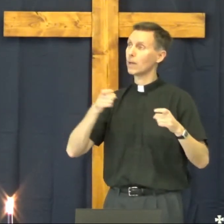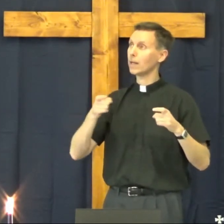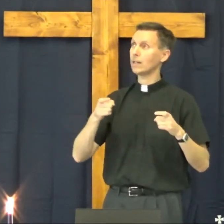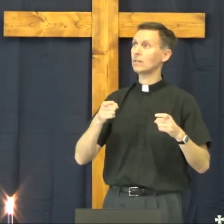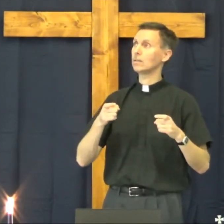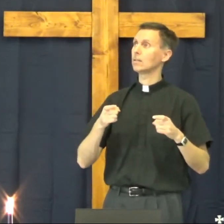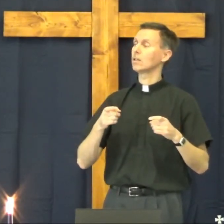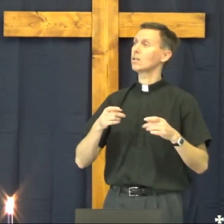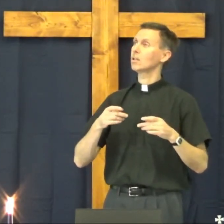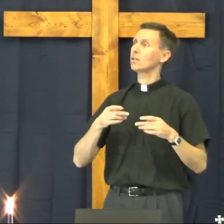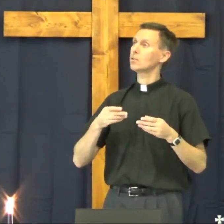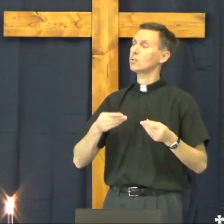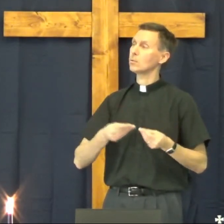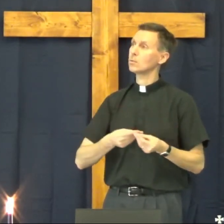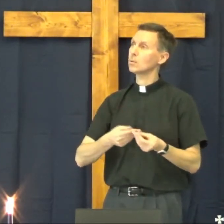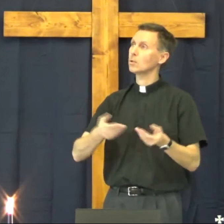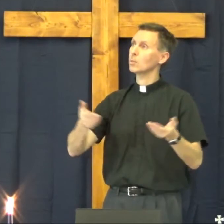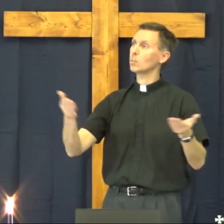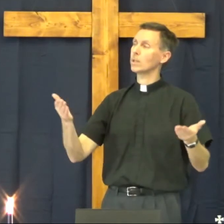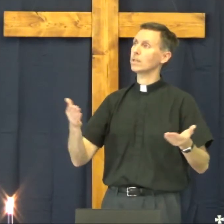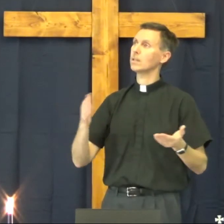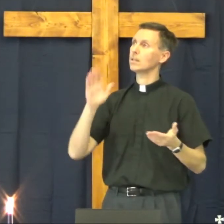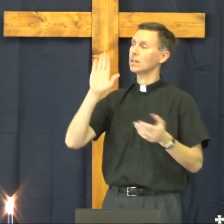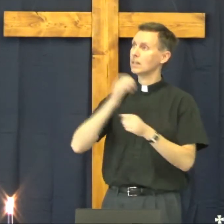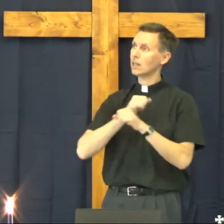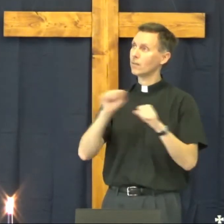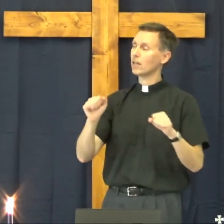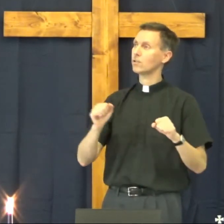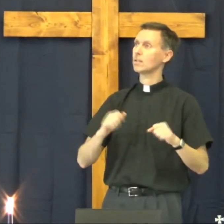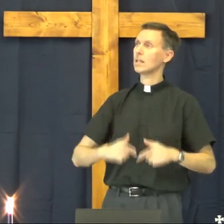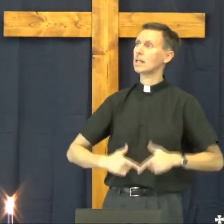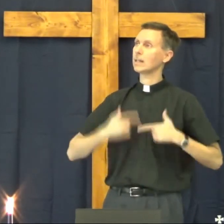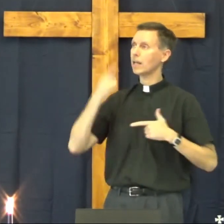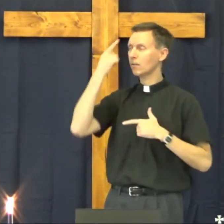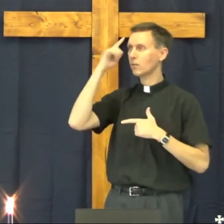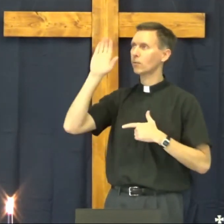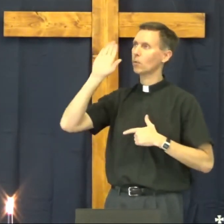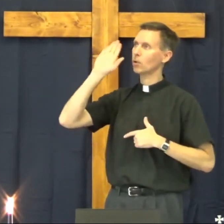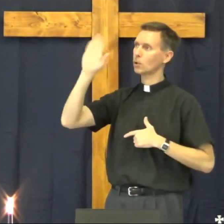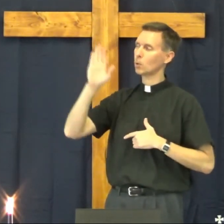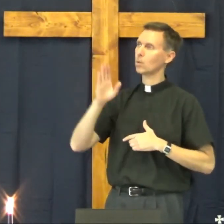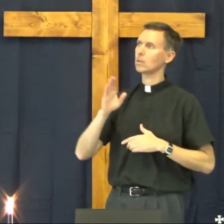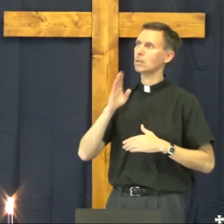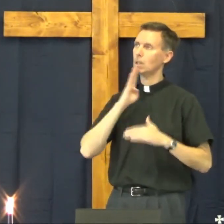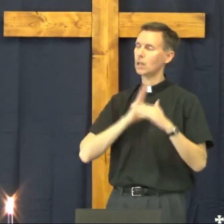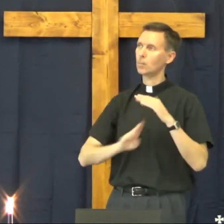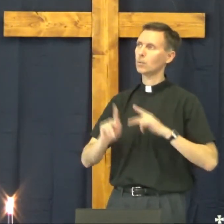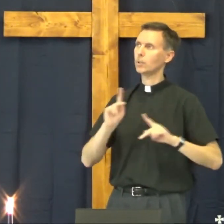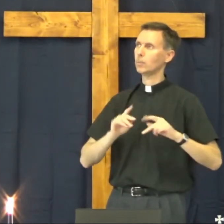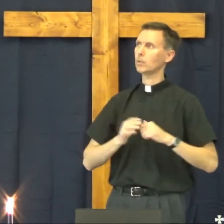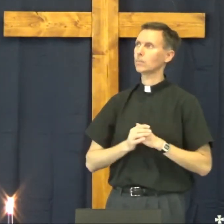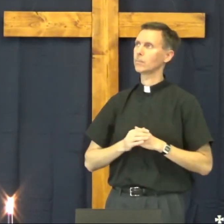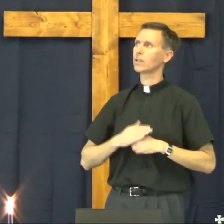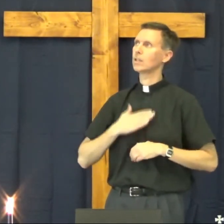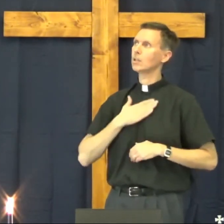reign to bring salvation and life for your humble people.